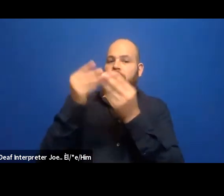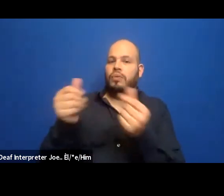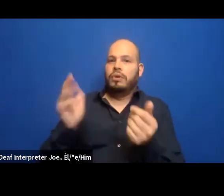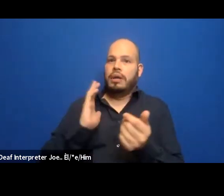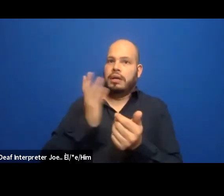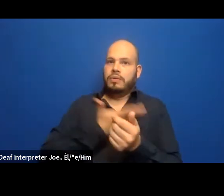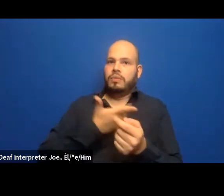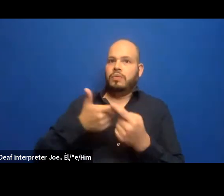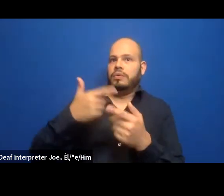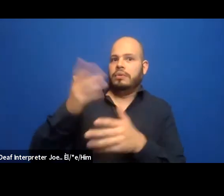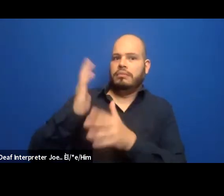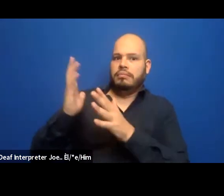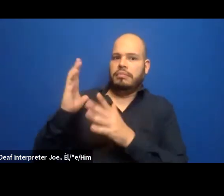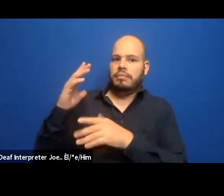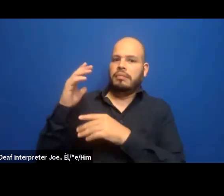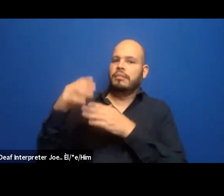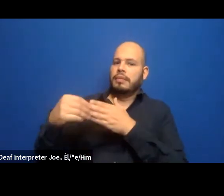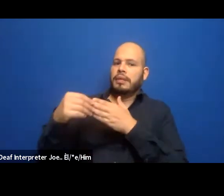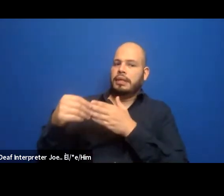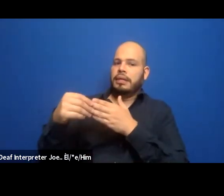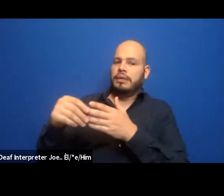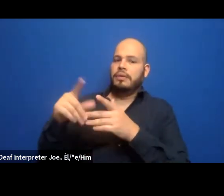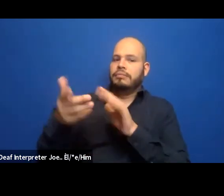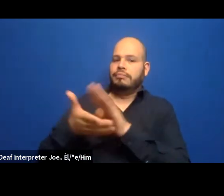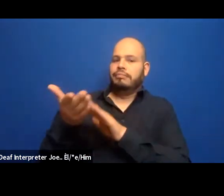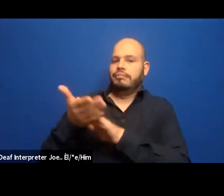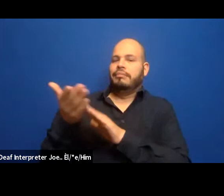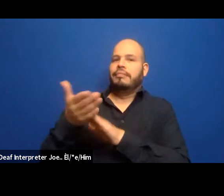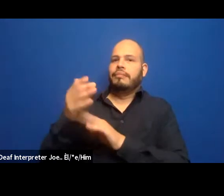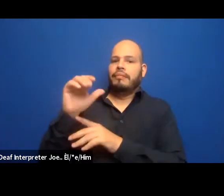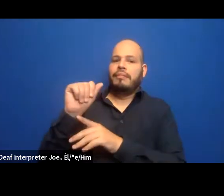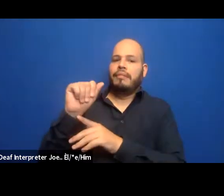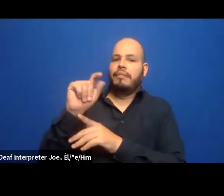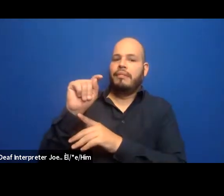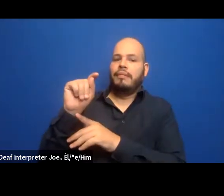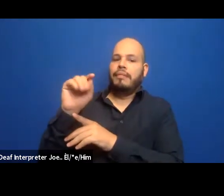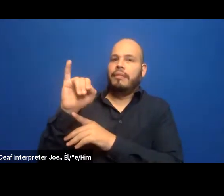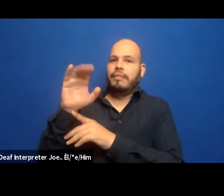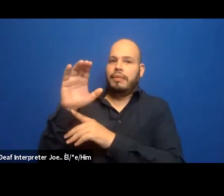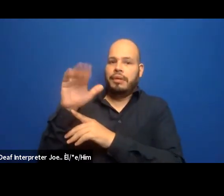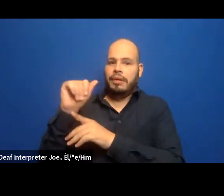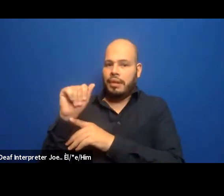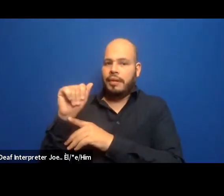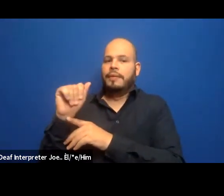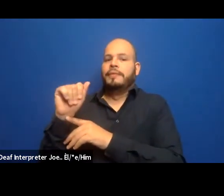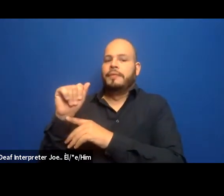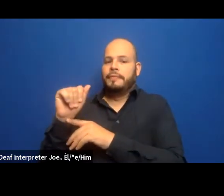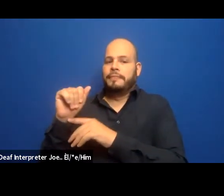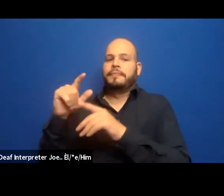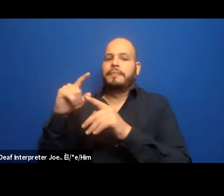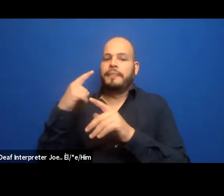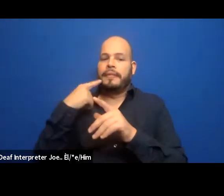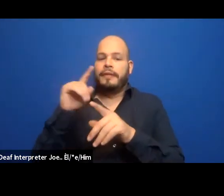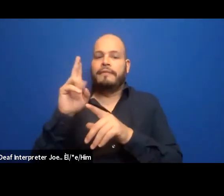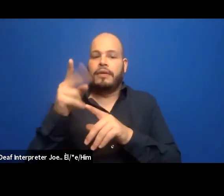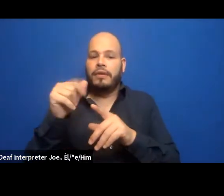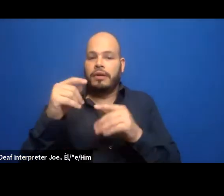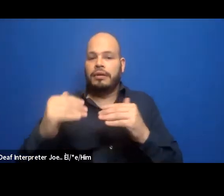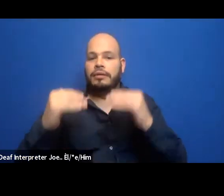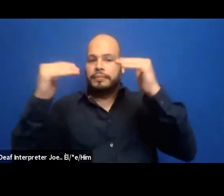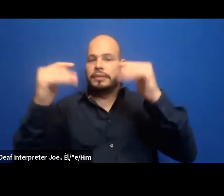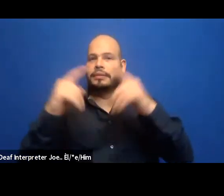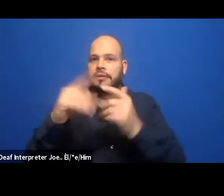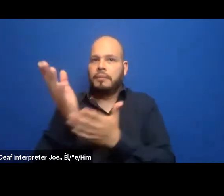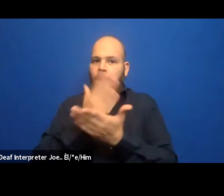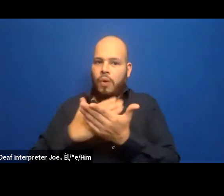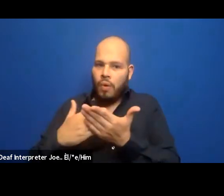Neighborhood Study, and as well as healing justice, which we use as a tool and praxis